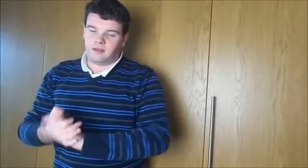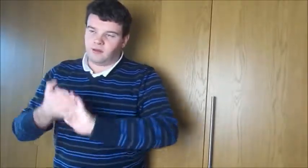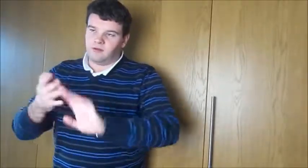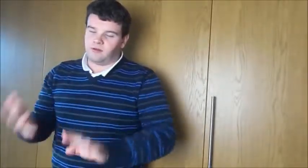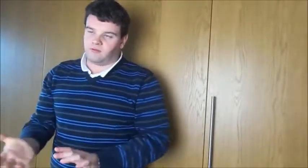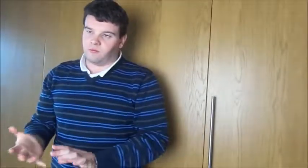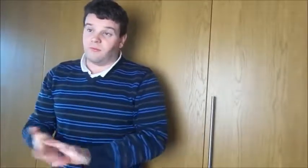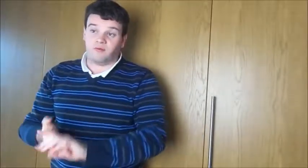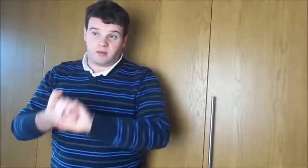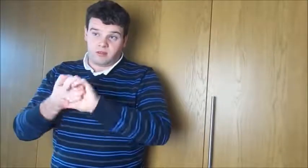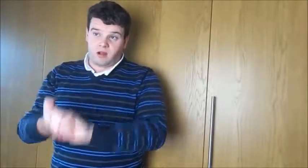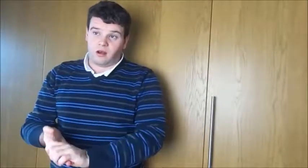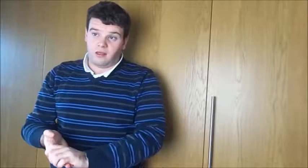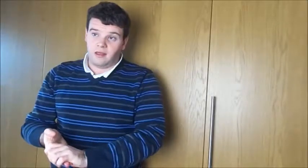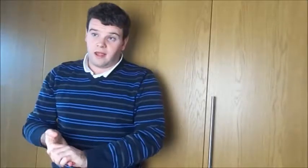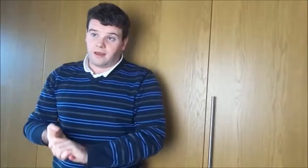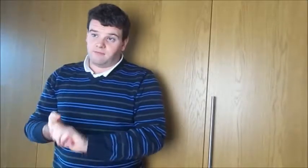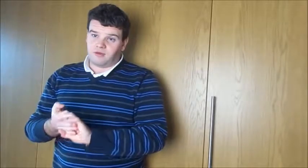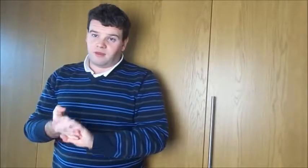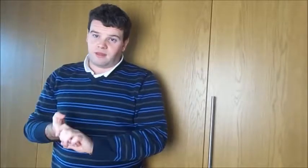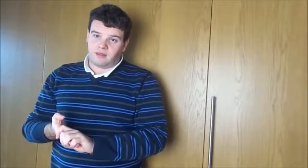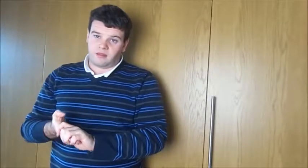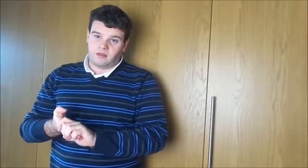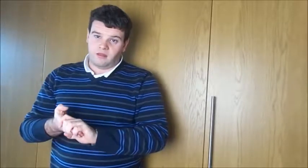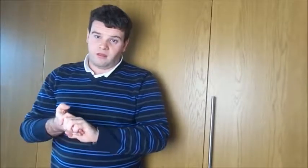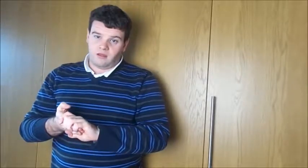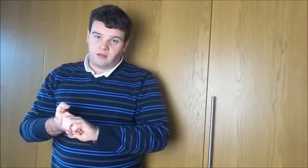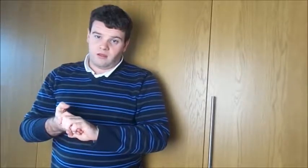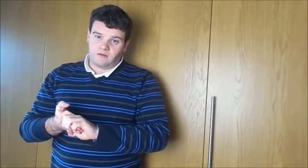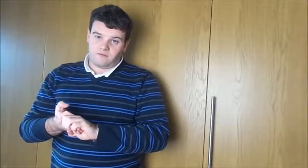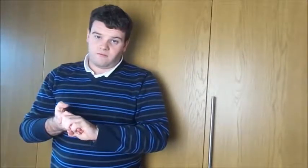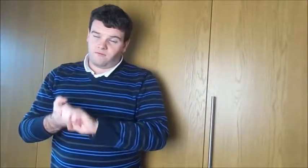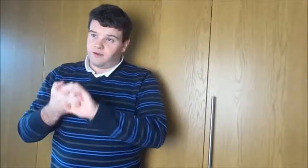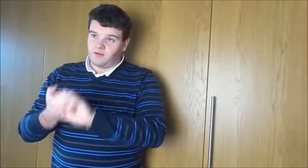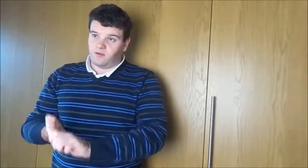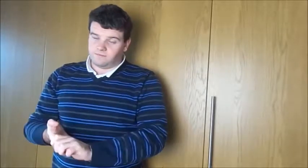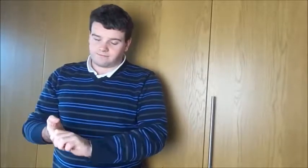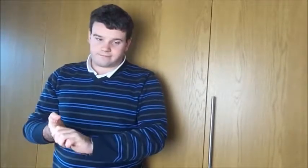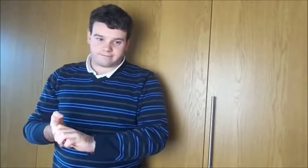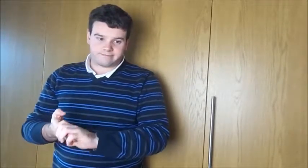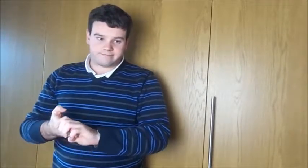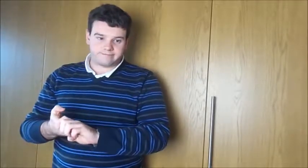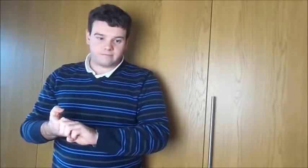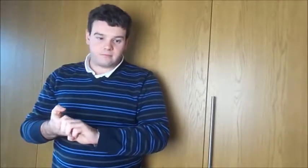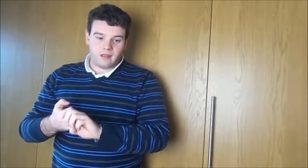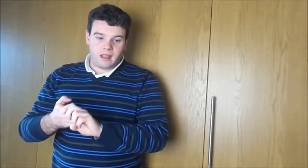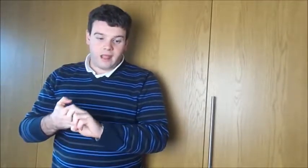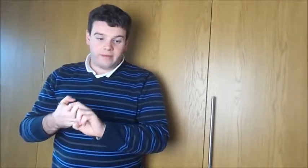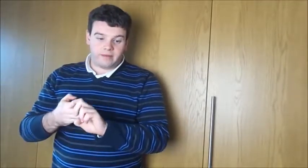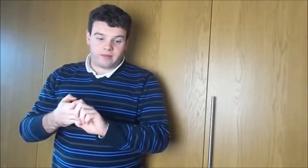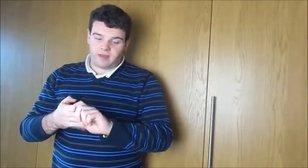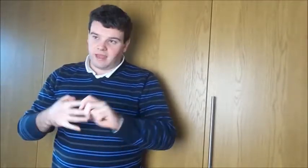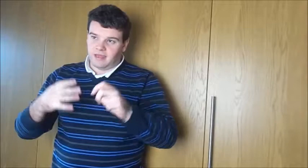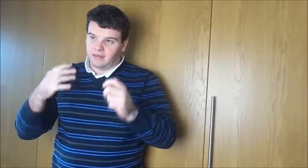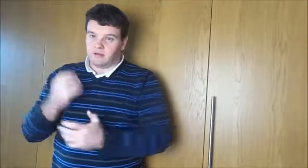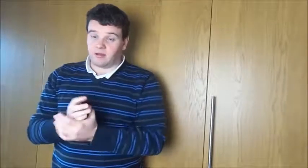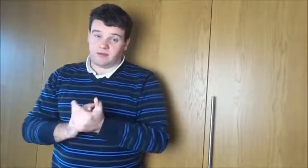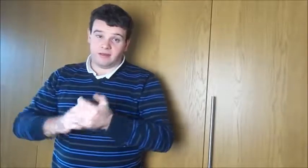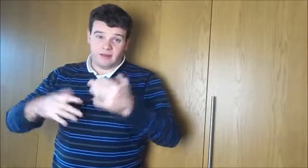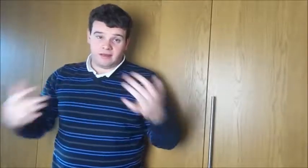two children were Prince Carl and Princess Theodore. And they, like I said, lived